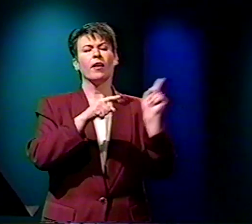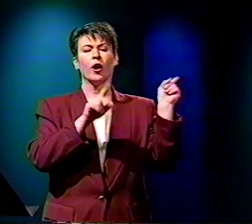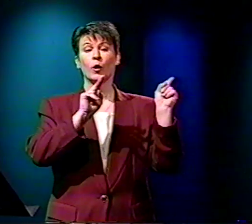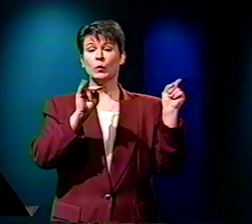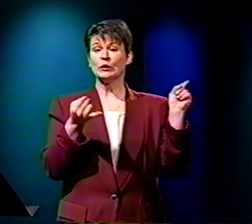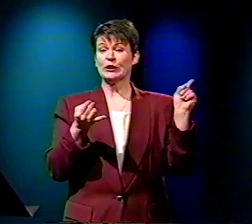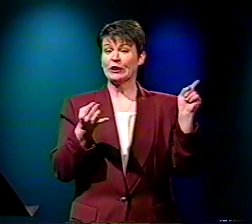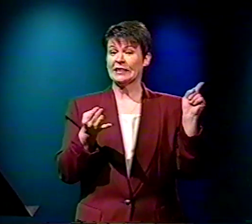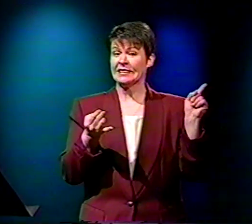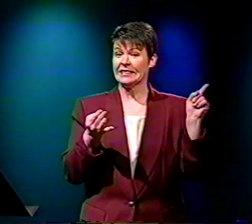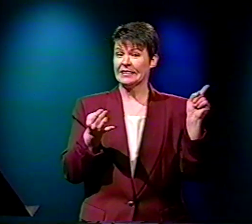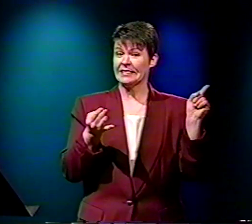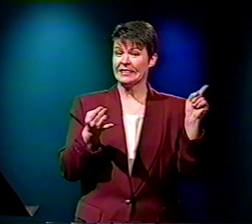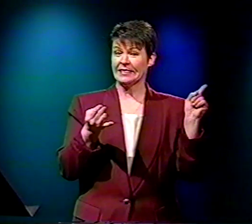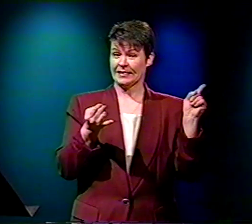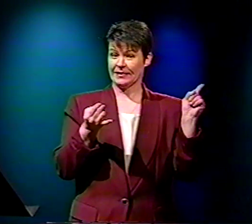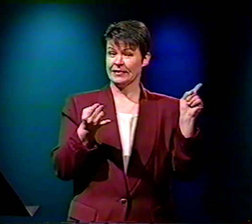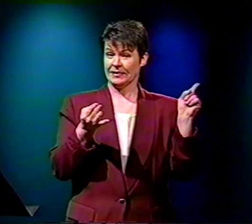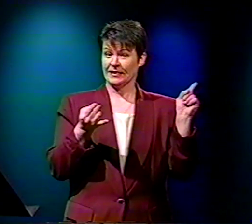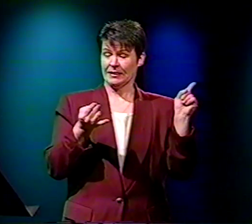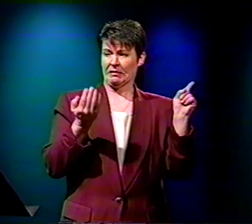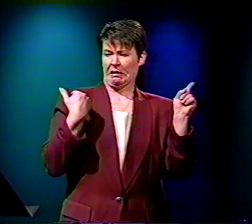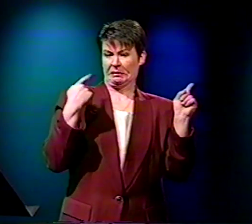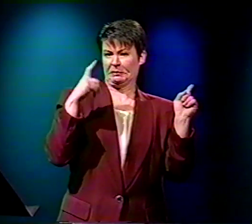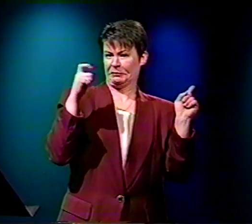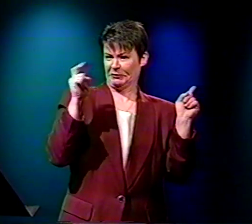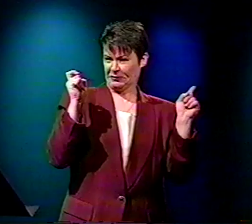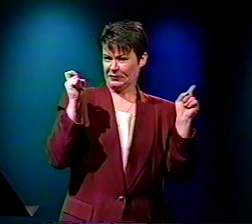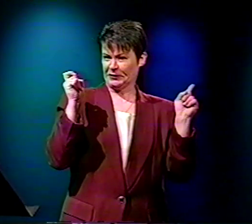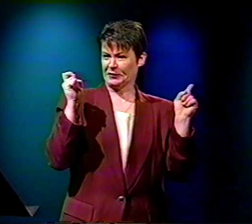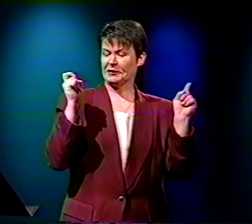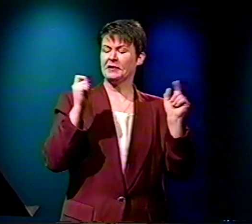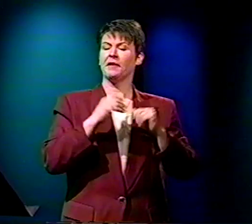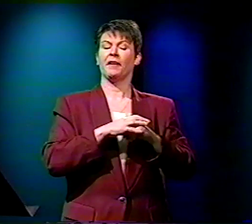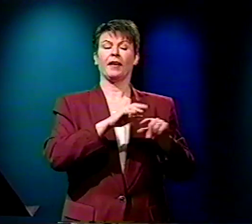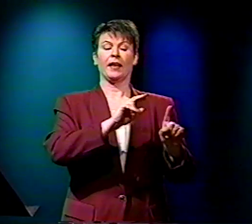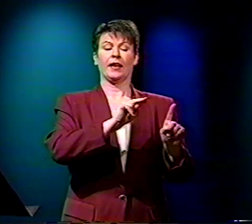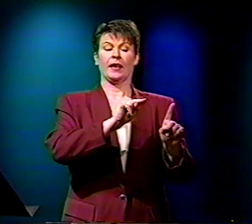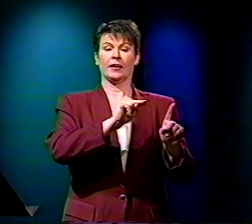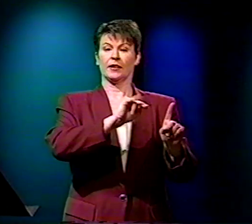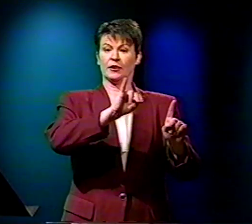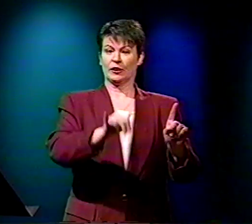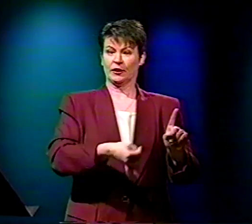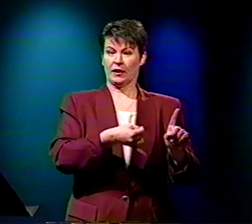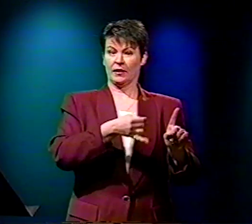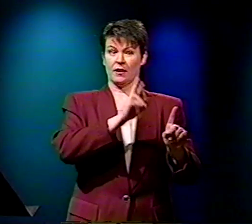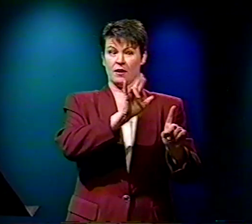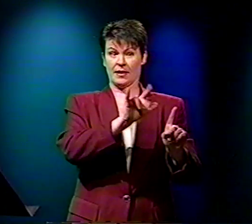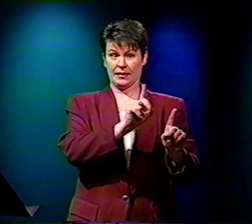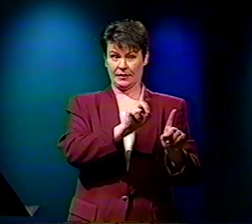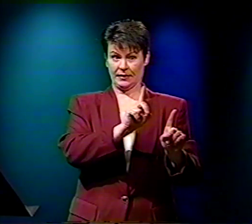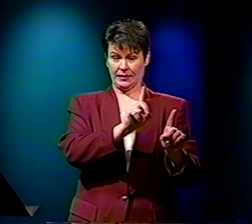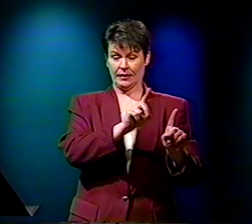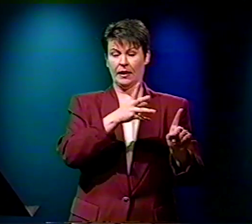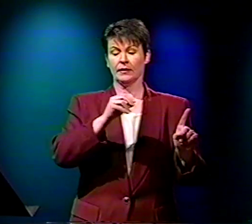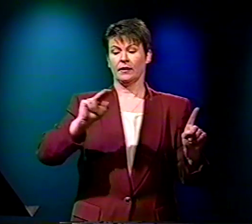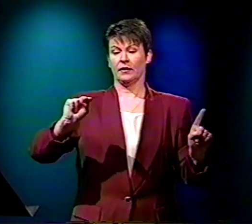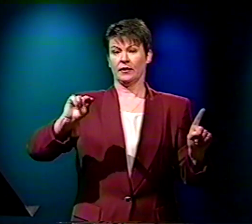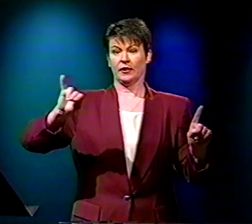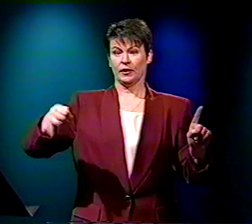over these issues. You know, in New Jersey, last summer, the New Jersey Registry of Interpreters for the